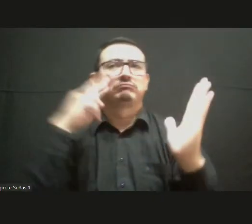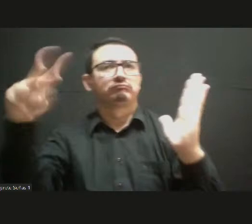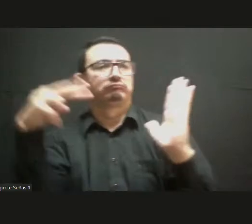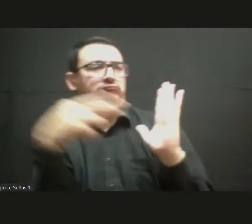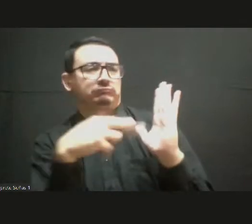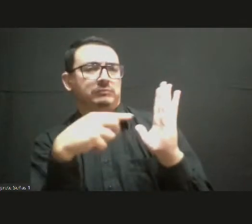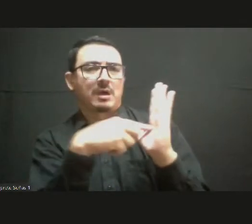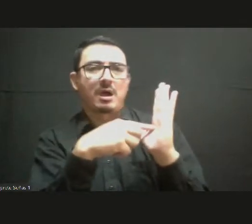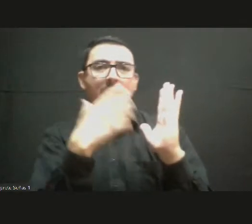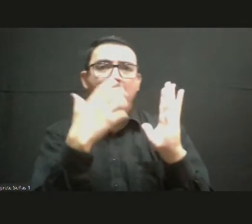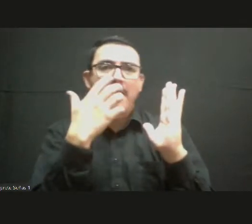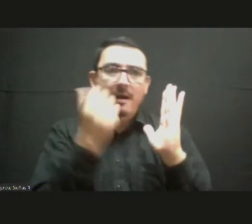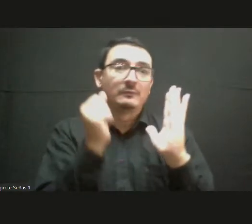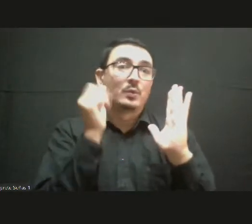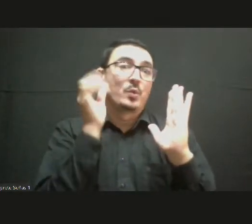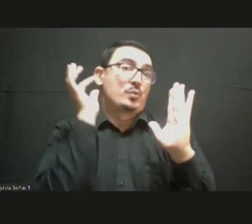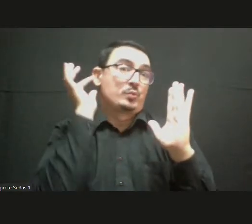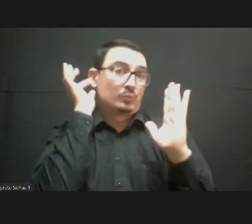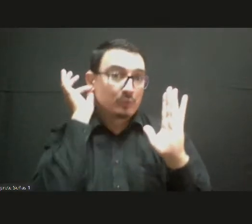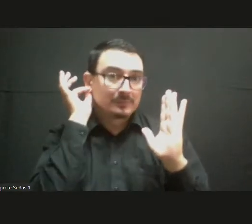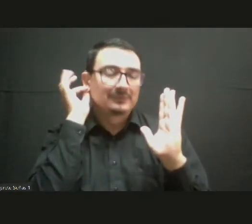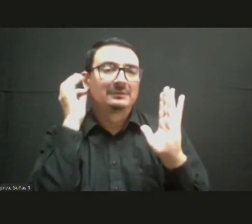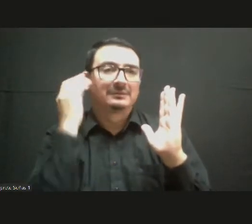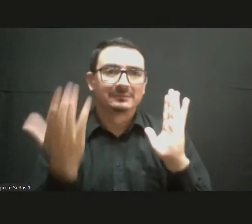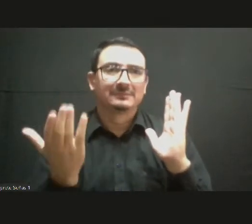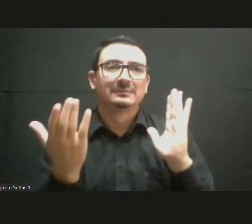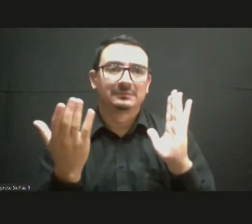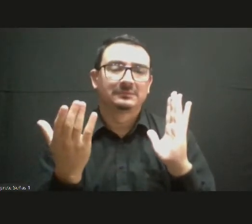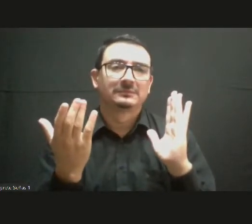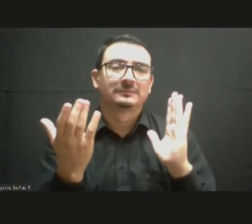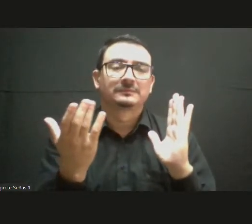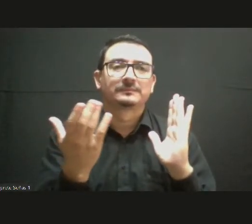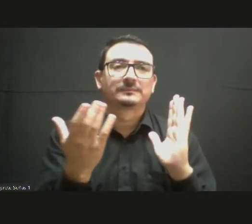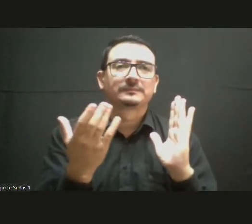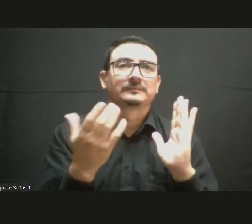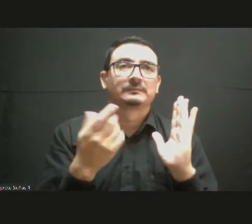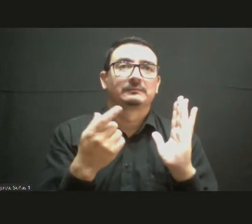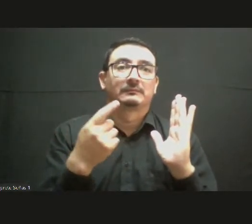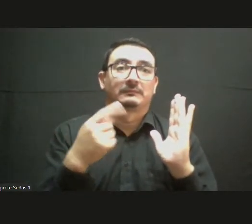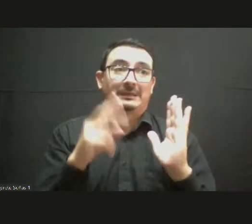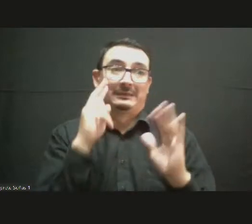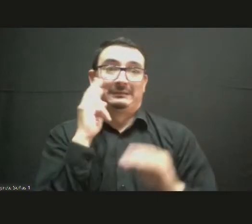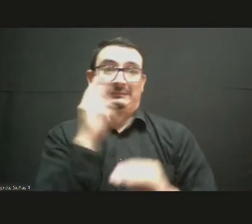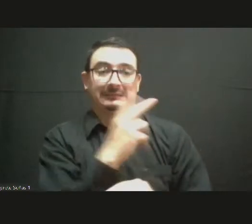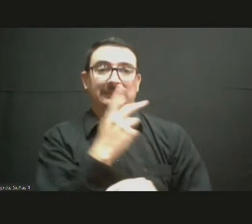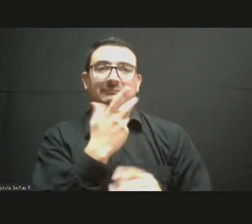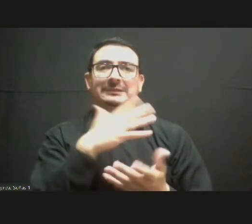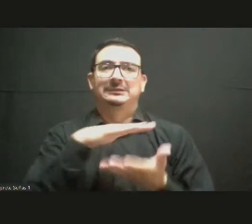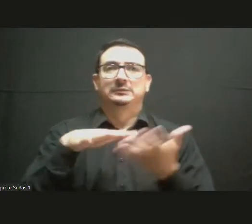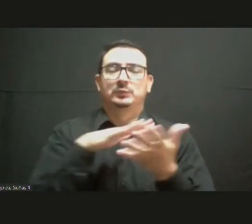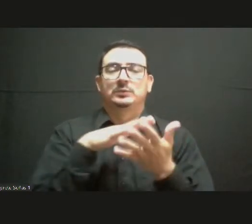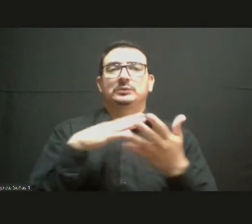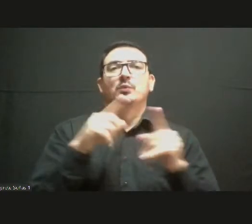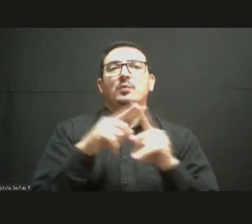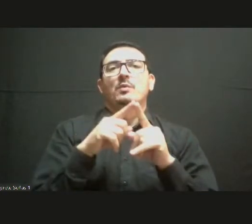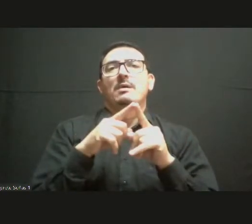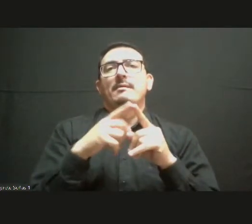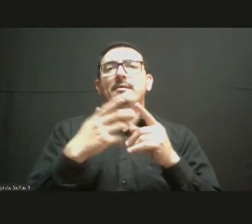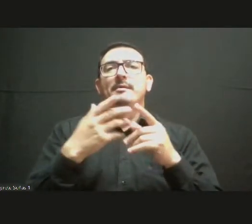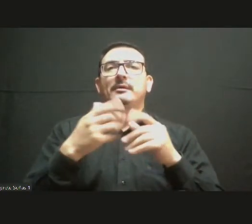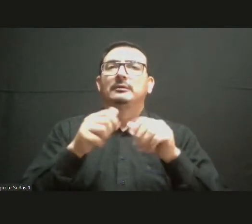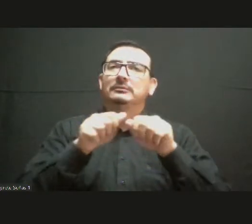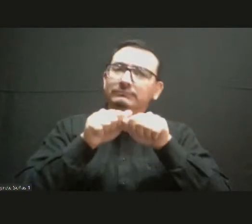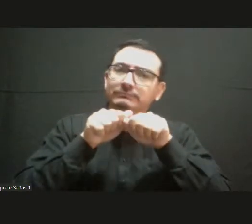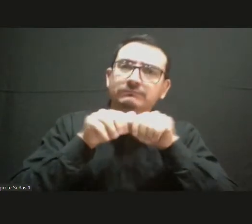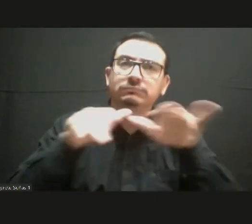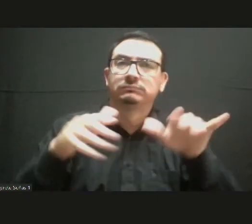issued by UNWTO in May last year. These guidelines contain gender-responsive measures to